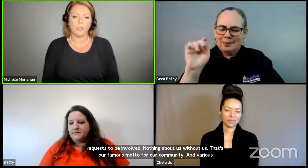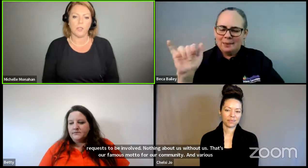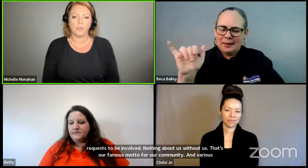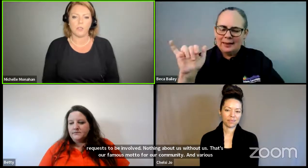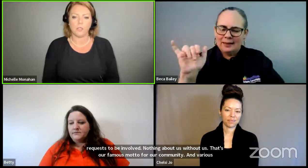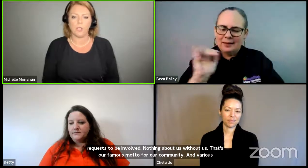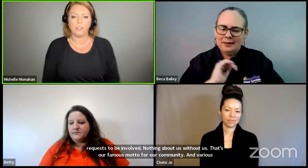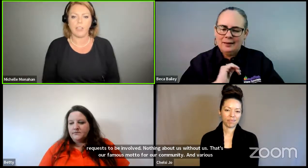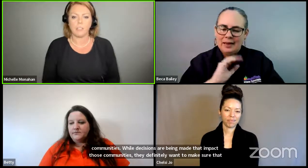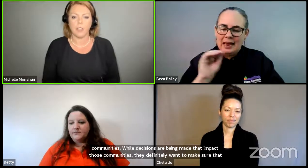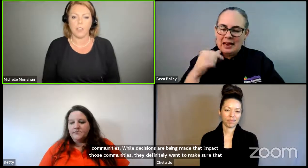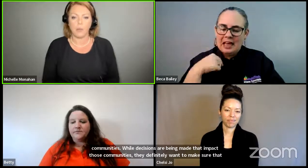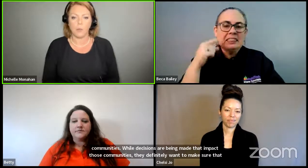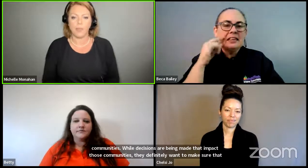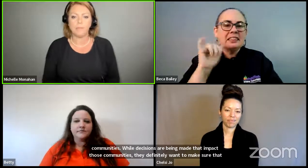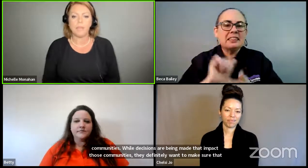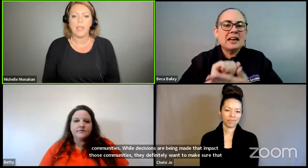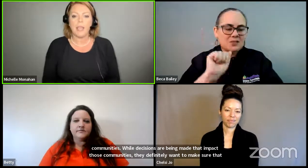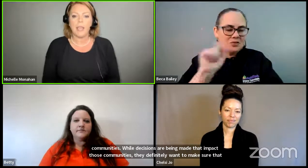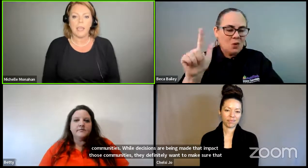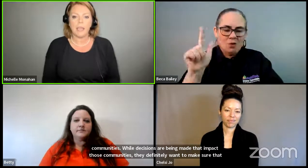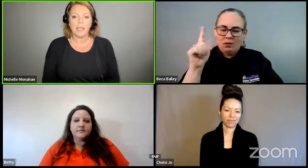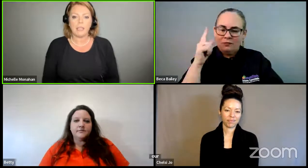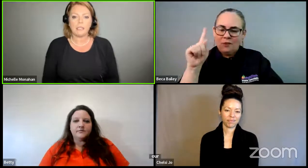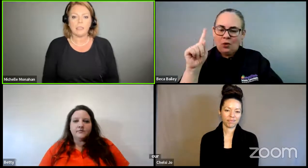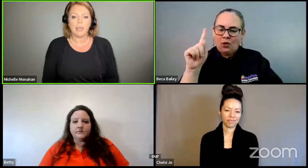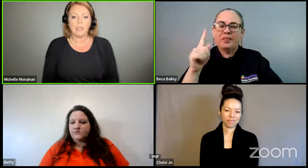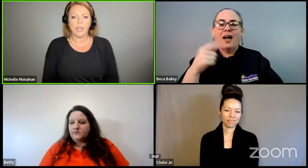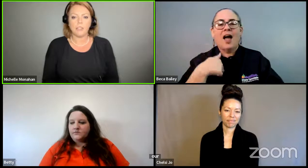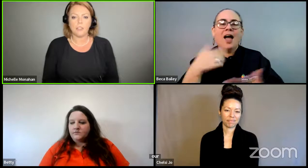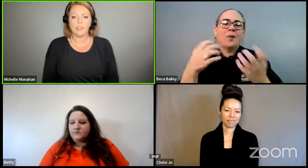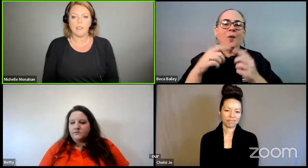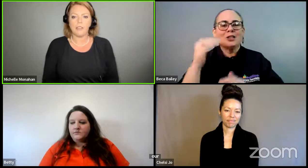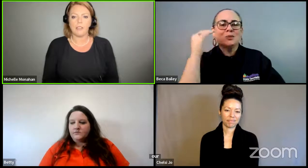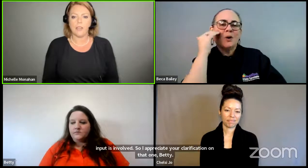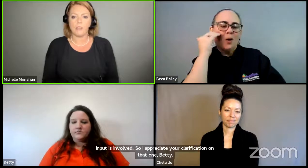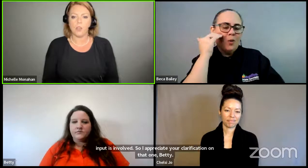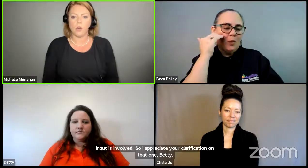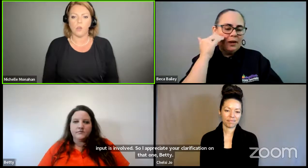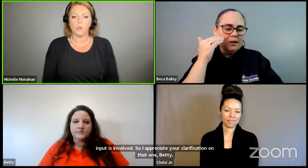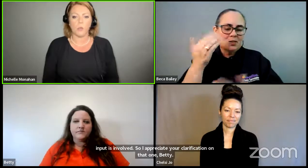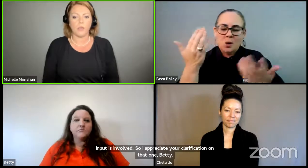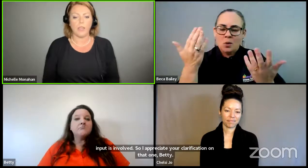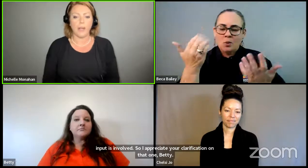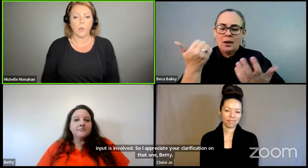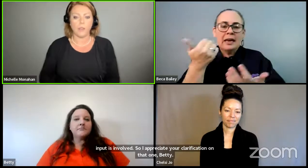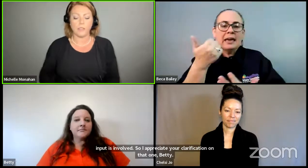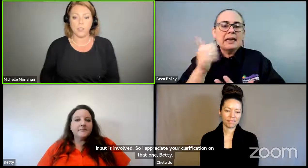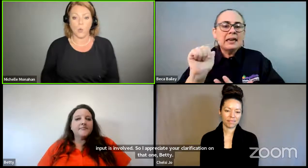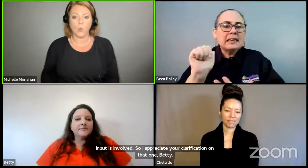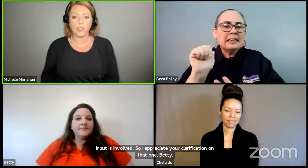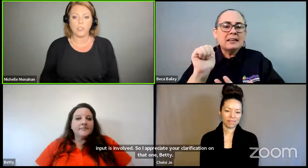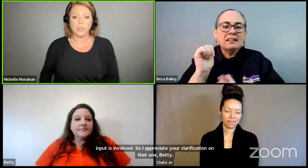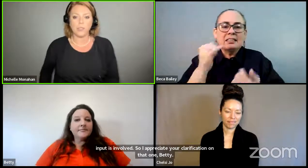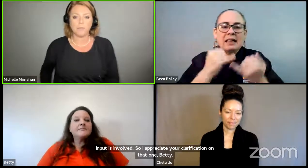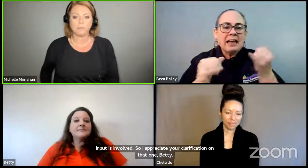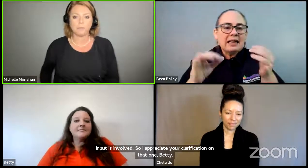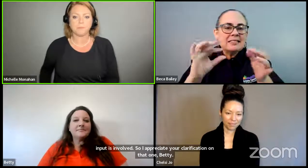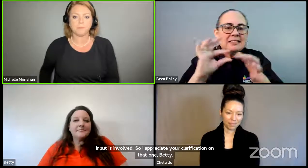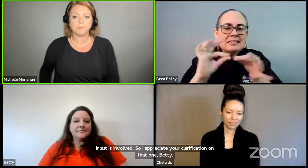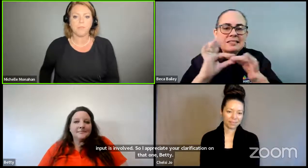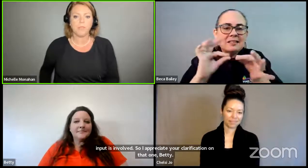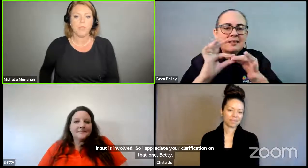So I appreciate your clarification on that one, Betty. And I actually think that that's all for the I want to know